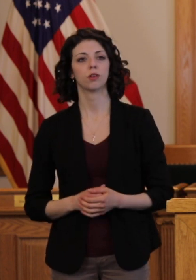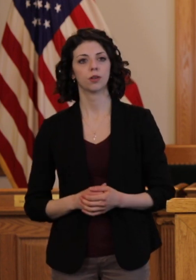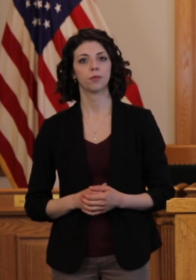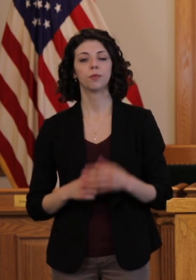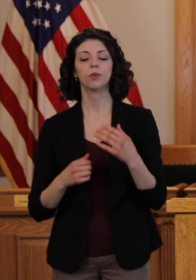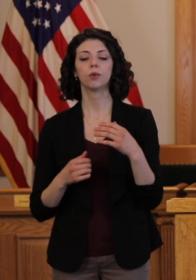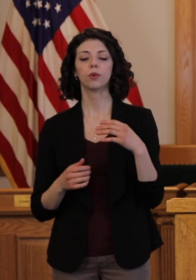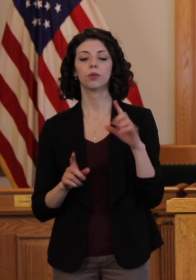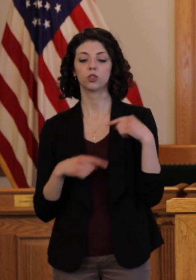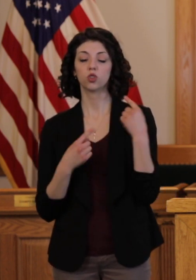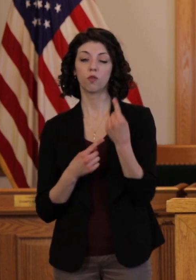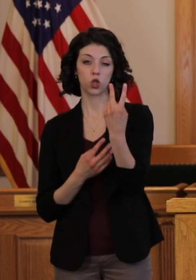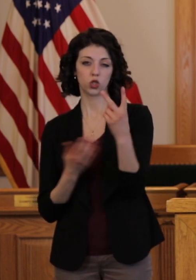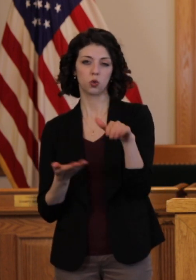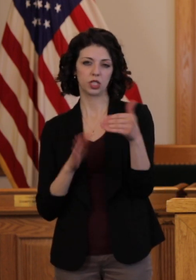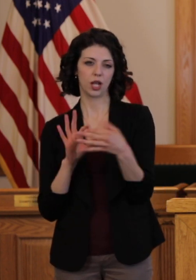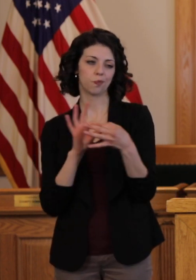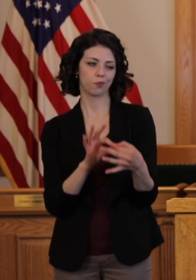2 deaths reported due to